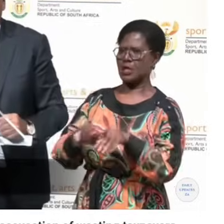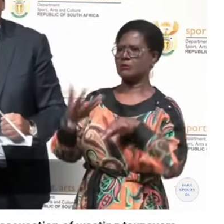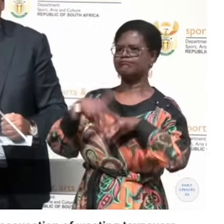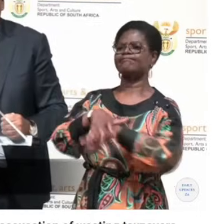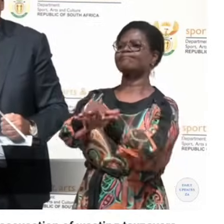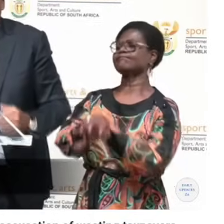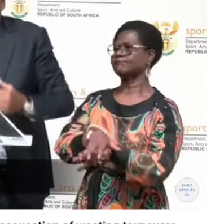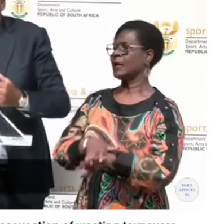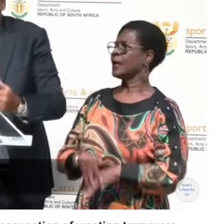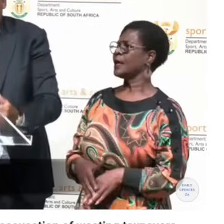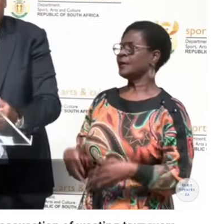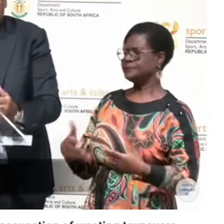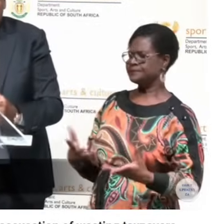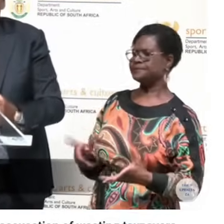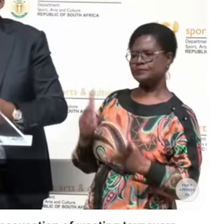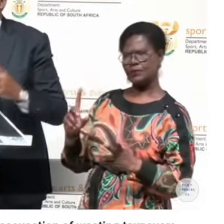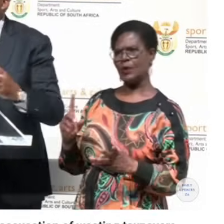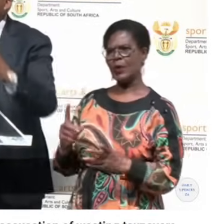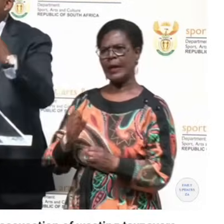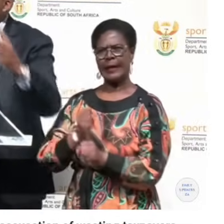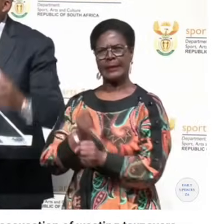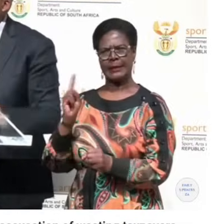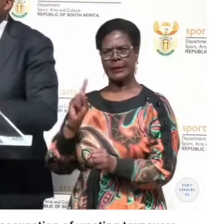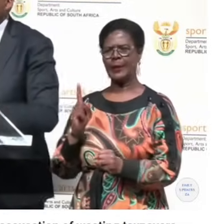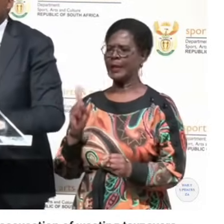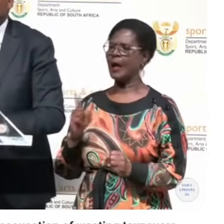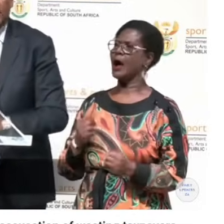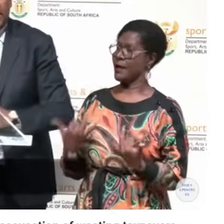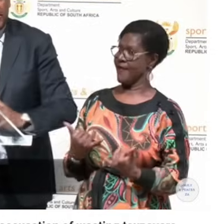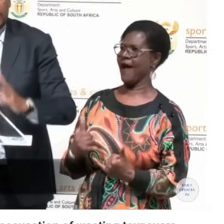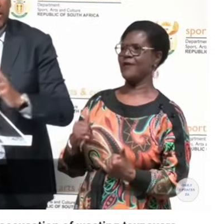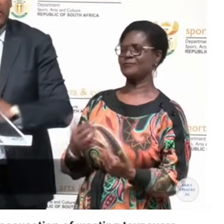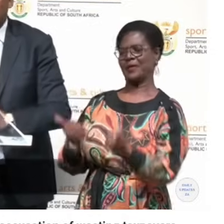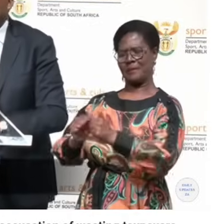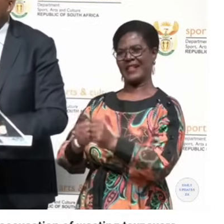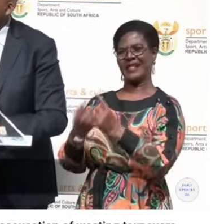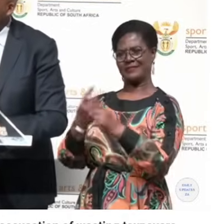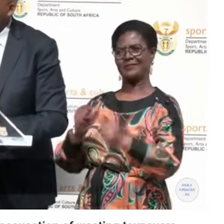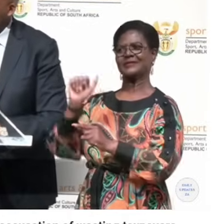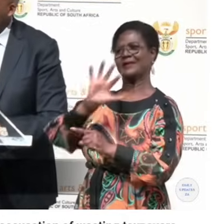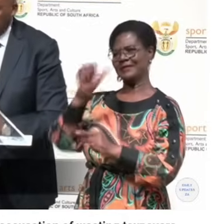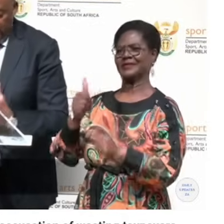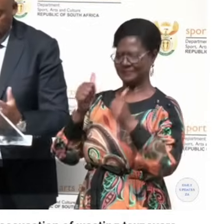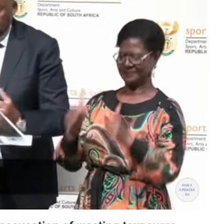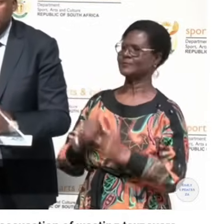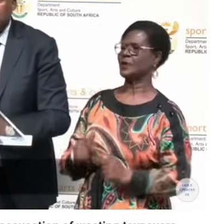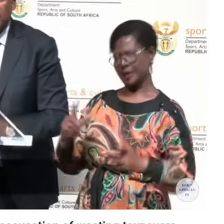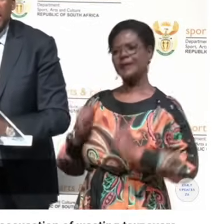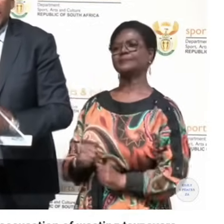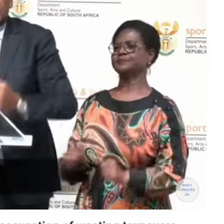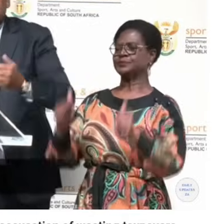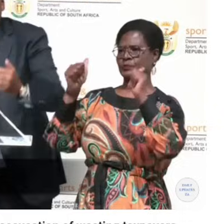banned. So what they did, they came back, they said they've got South African partners now. I said, all right, if that's the case, it's